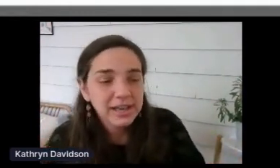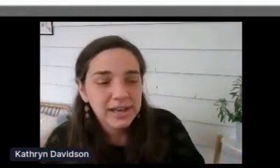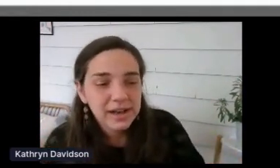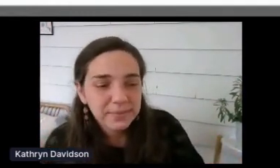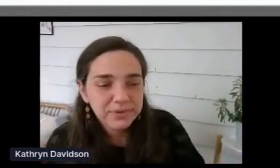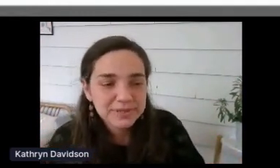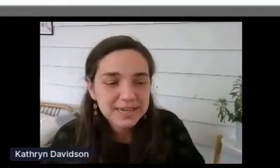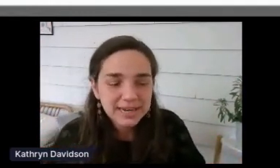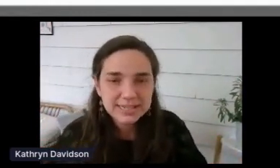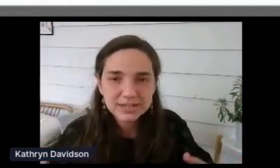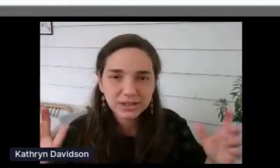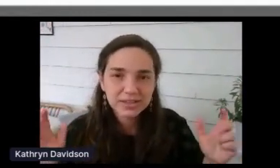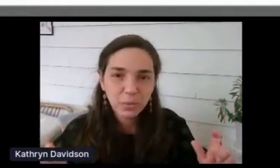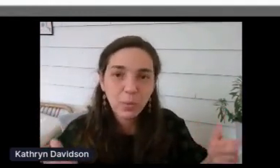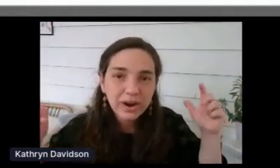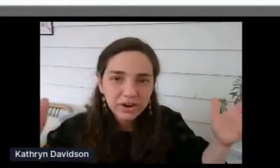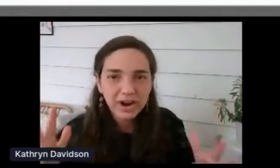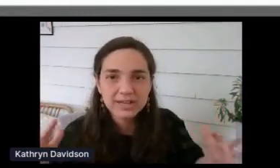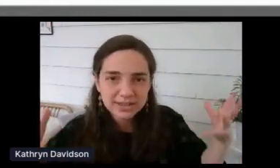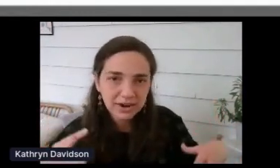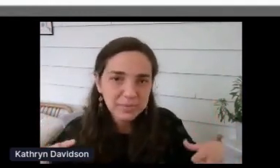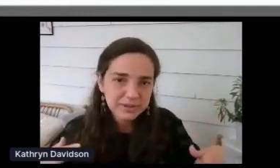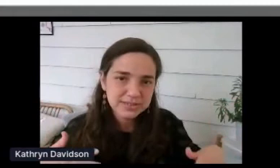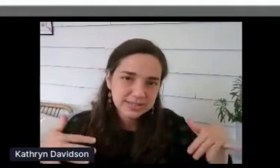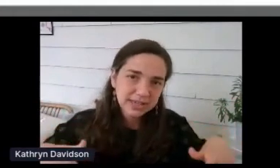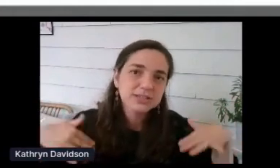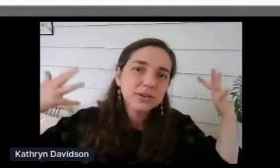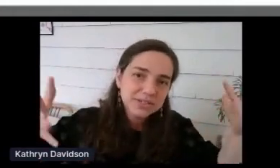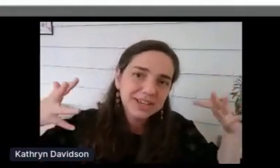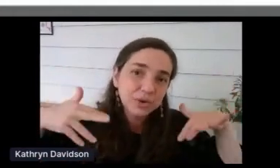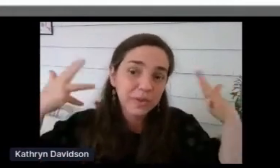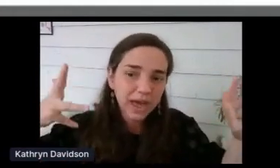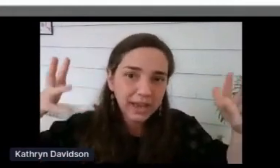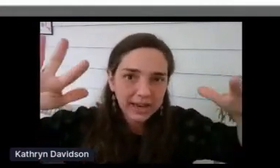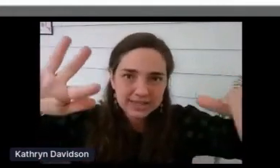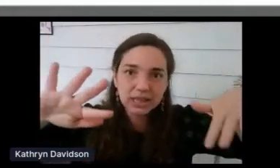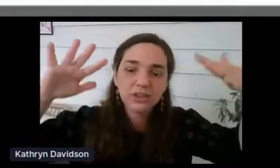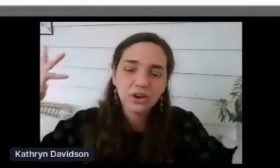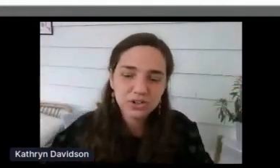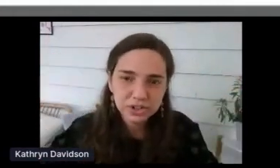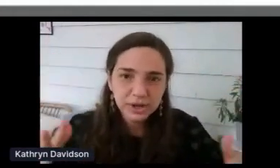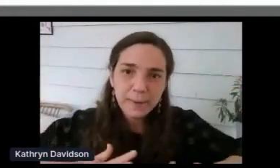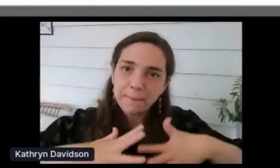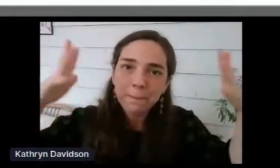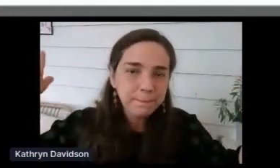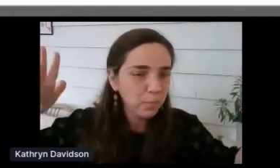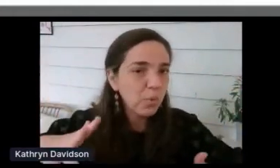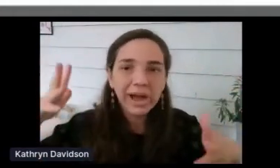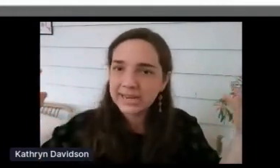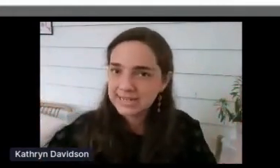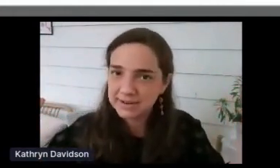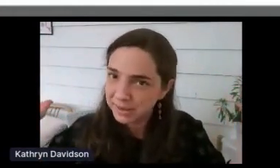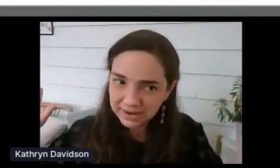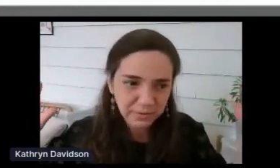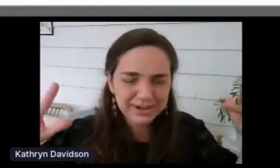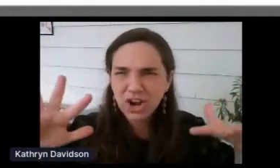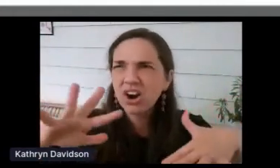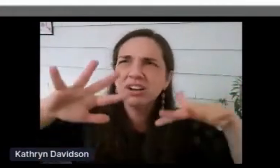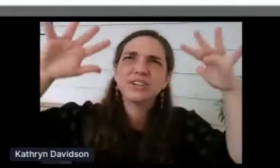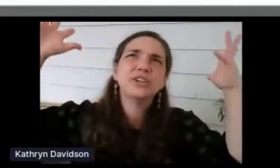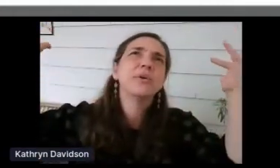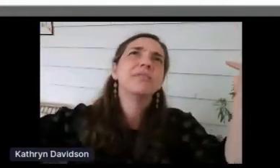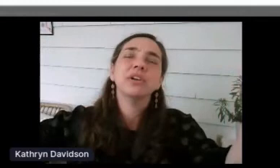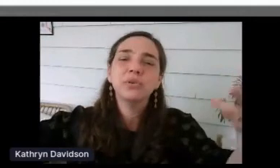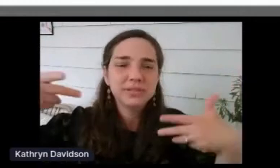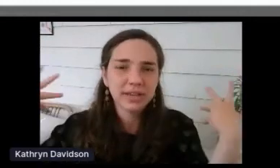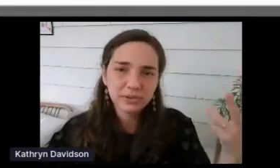actually. So it's not necessarily where your hands are, but there's this like association with height as a larger, widened domain, where it's harder